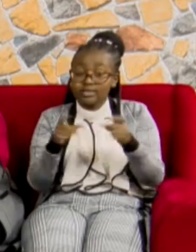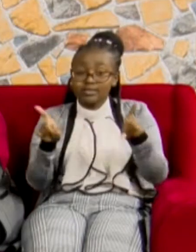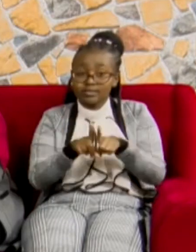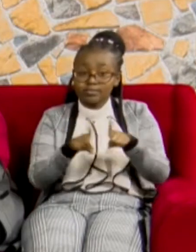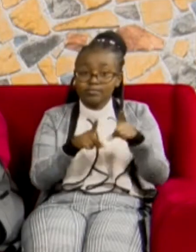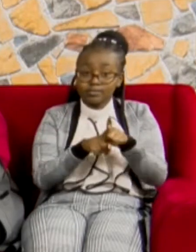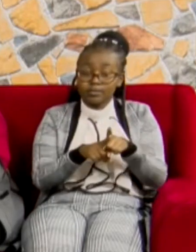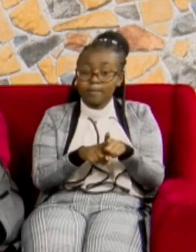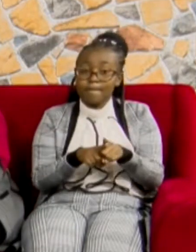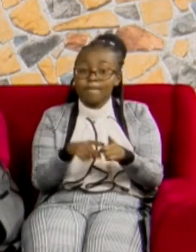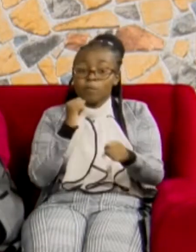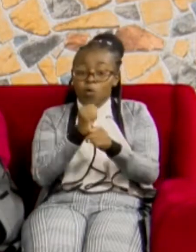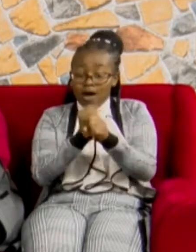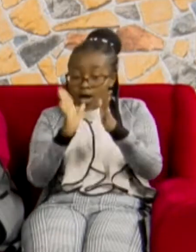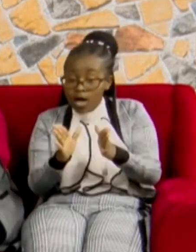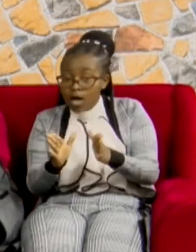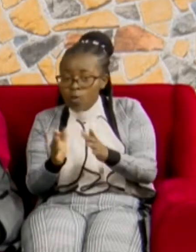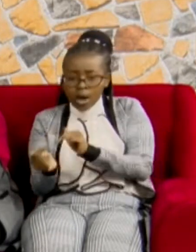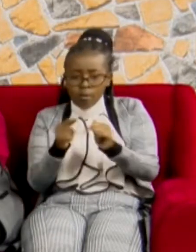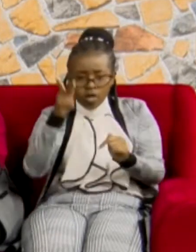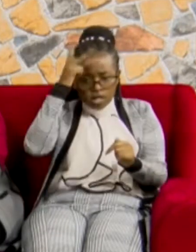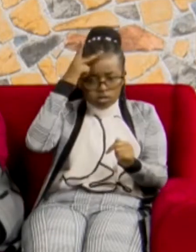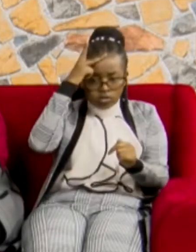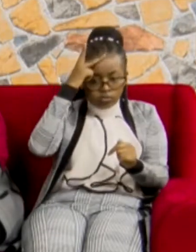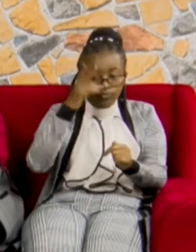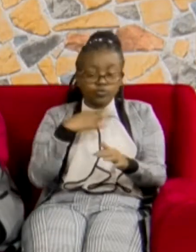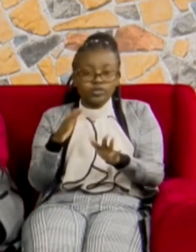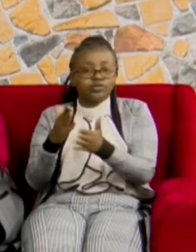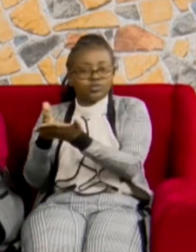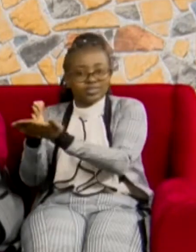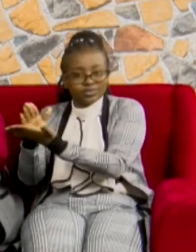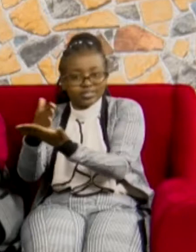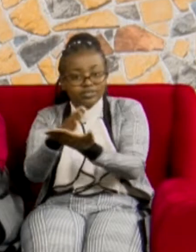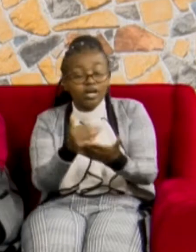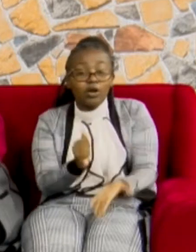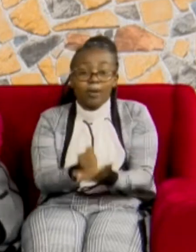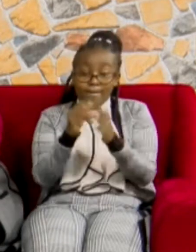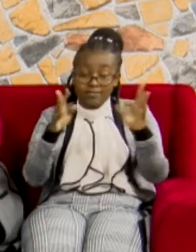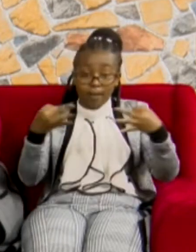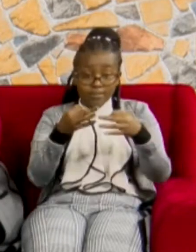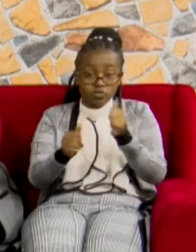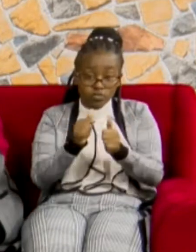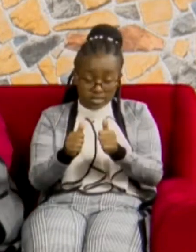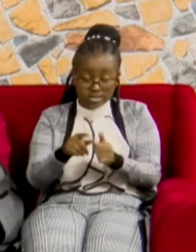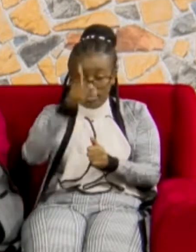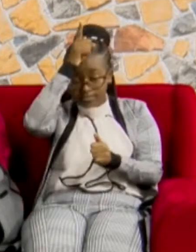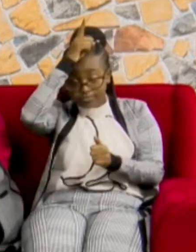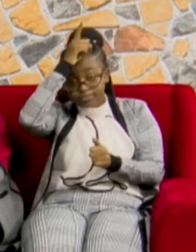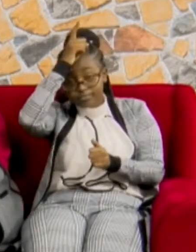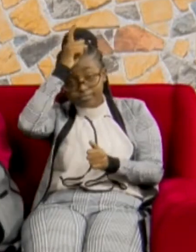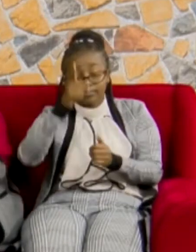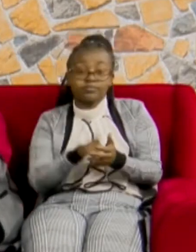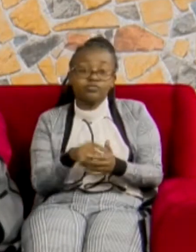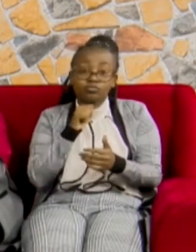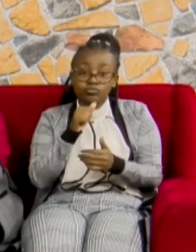your colleagues, you educate, because you come with all this knowledge and you want to disseminate the knowledge to help the families who are even in the rural areas.